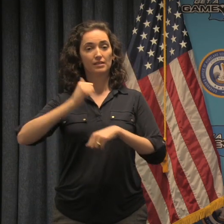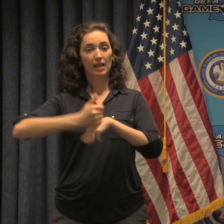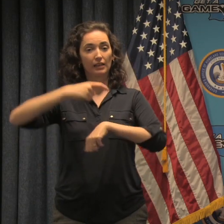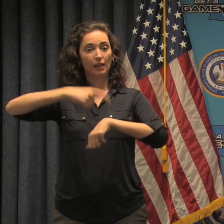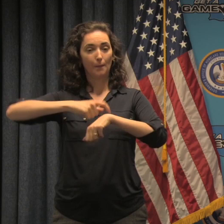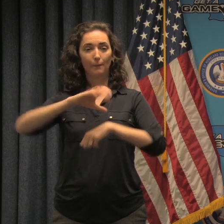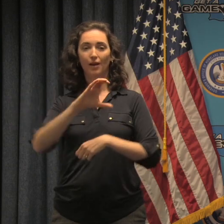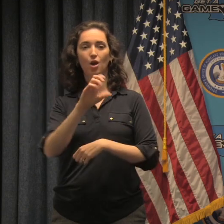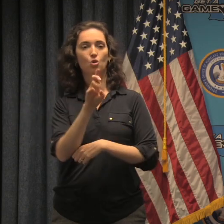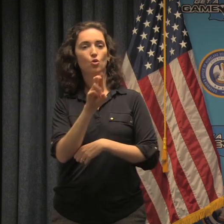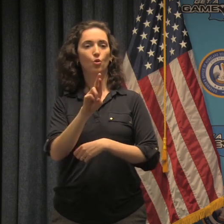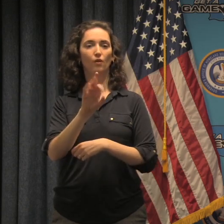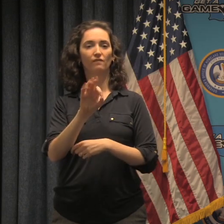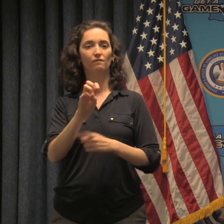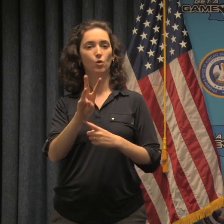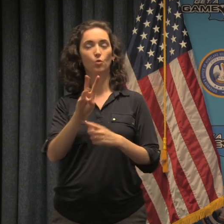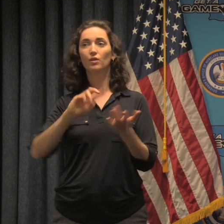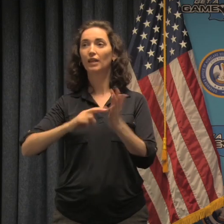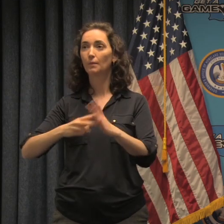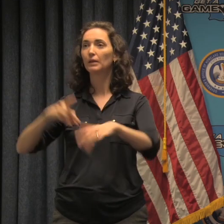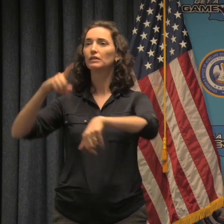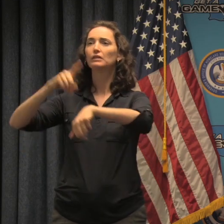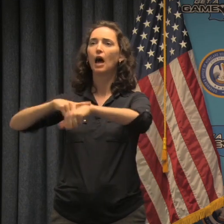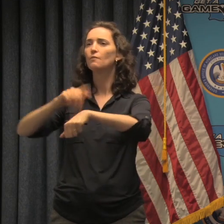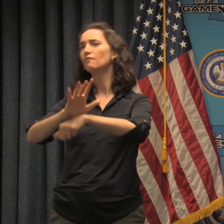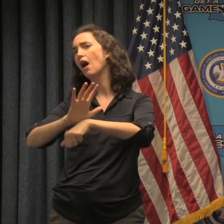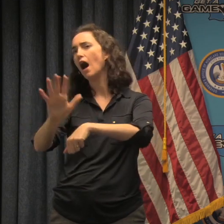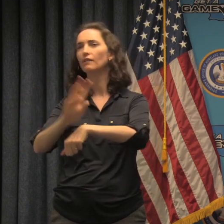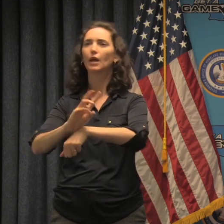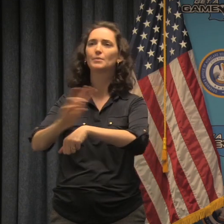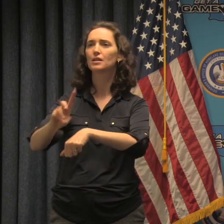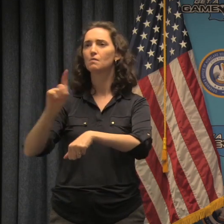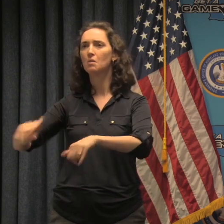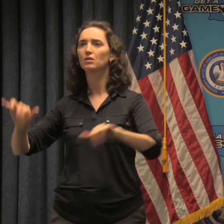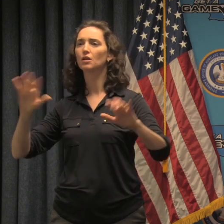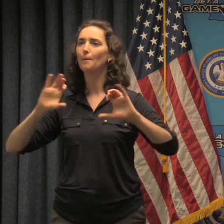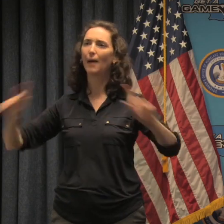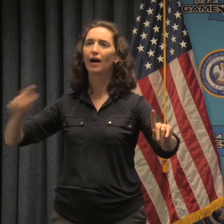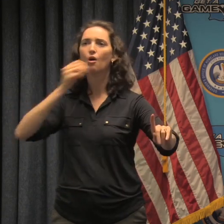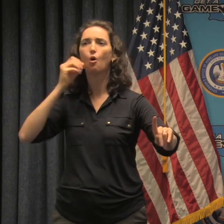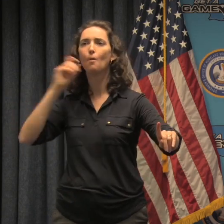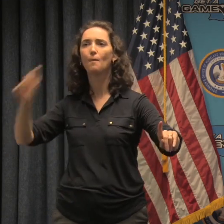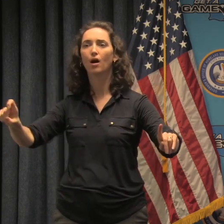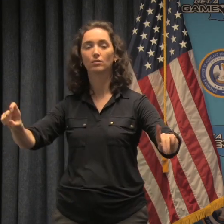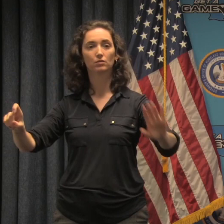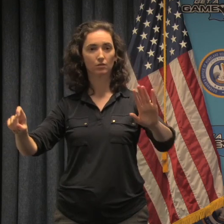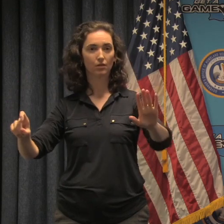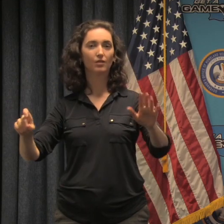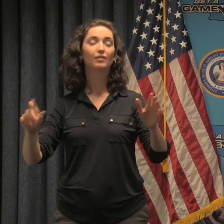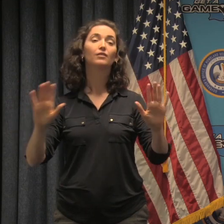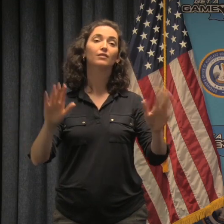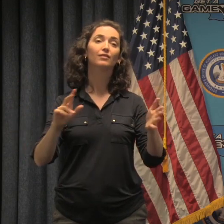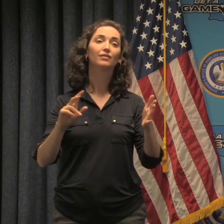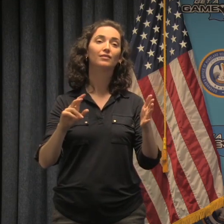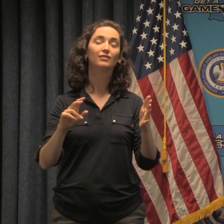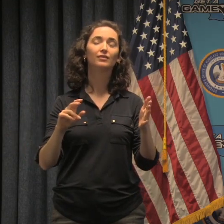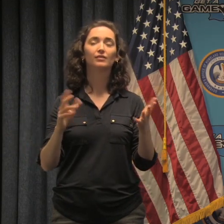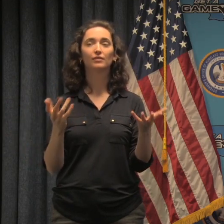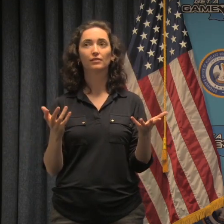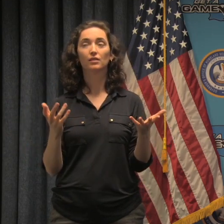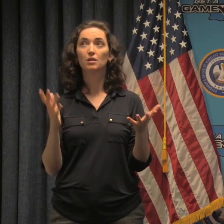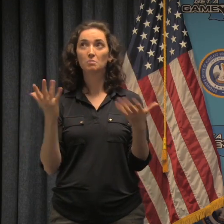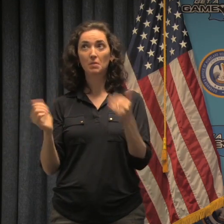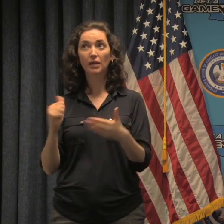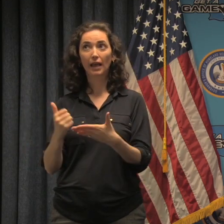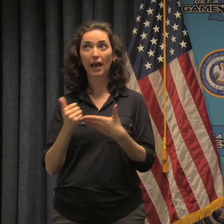that just assumes that people wouldn't do during the daytime what they were going to do at night. If people are staying at home the